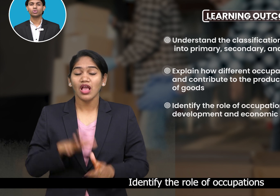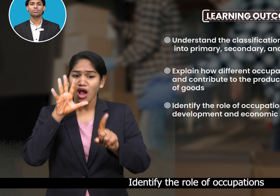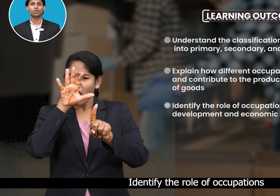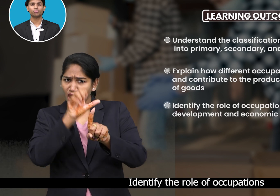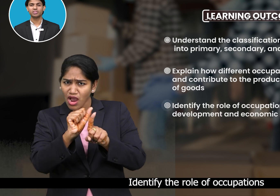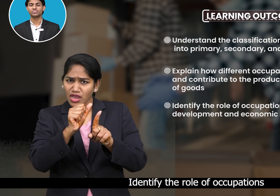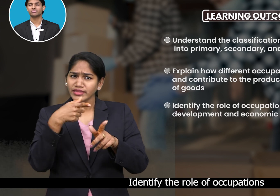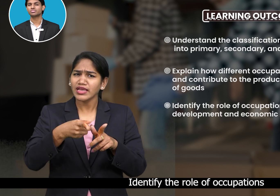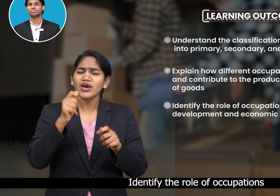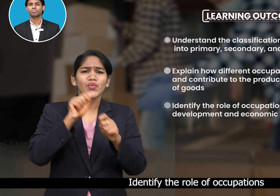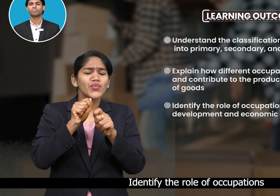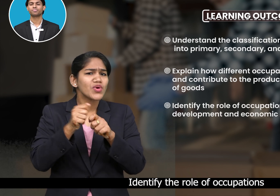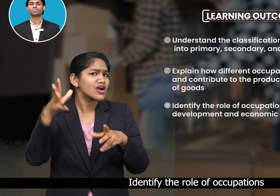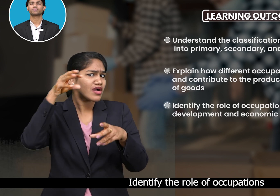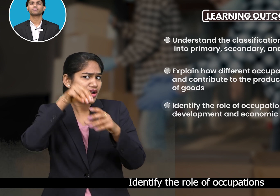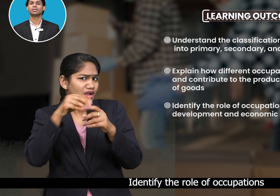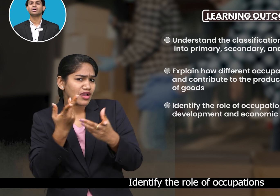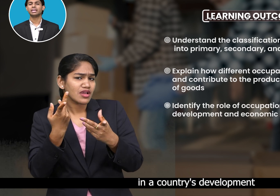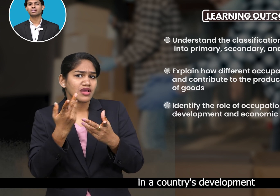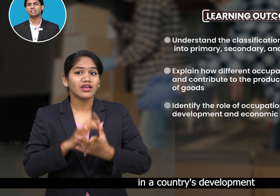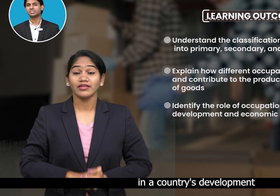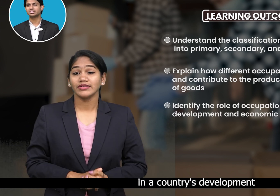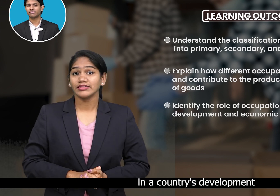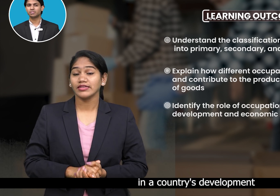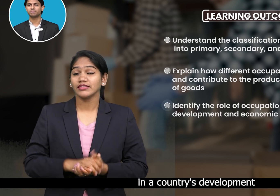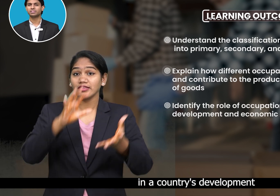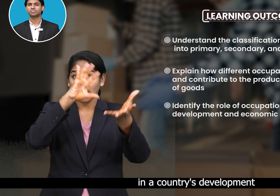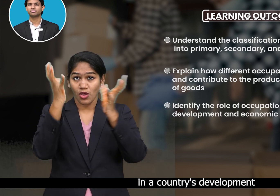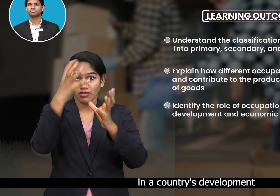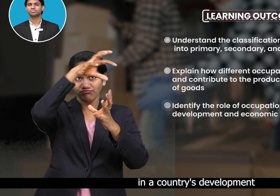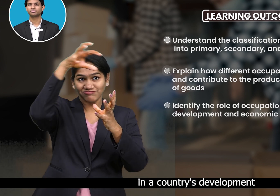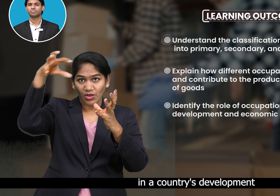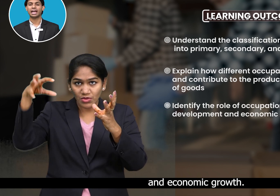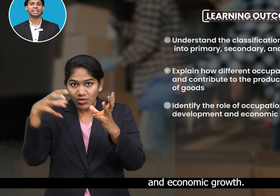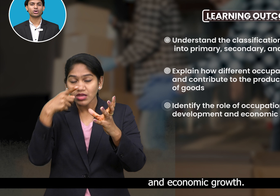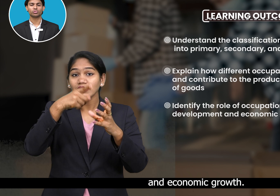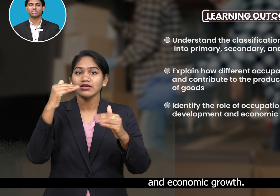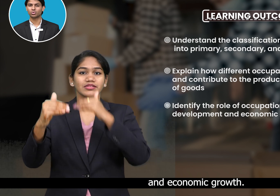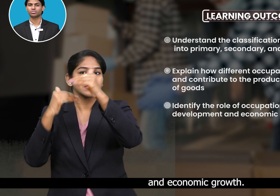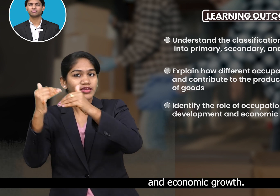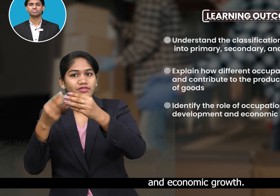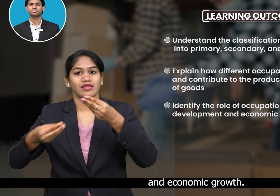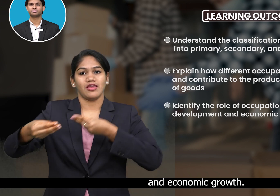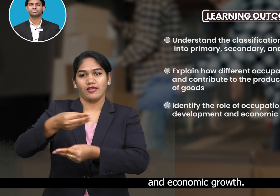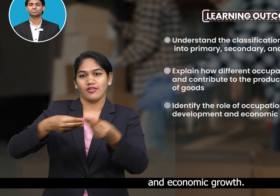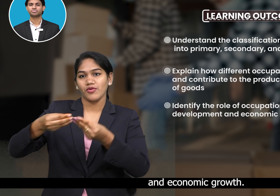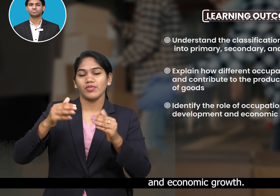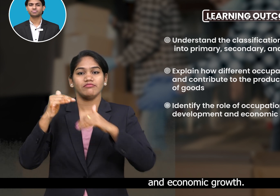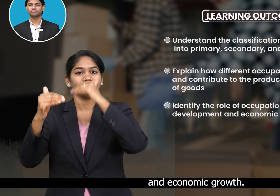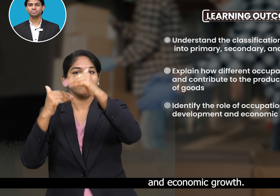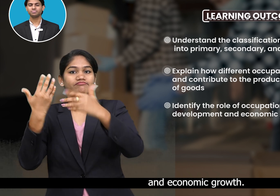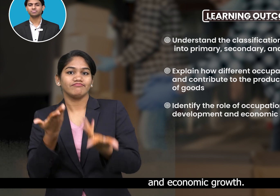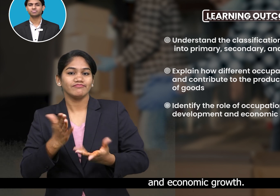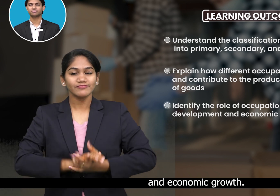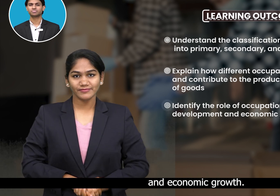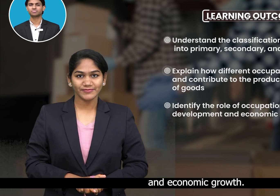Identify the role of occupations in a country's development and economic growth.